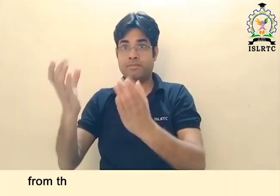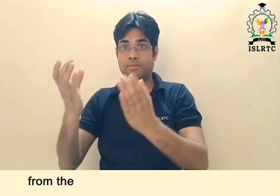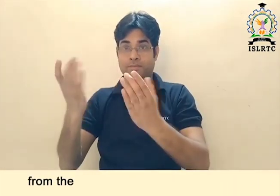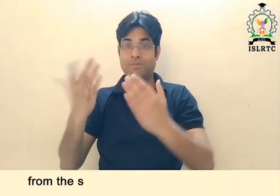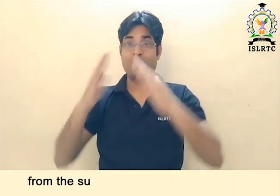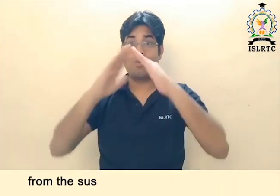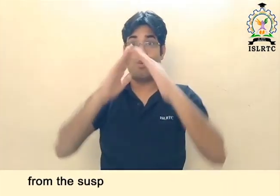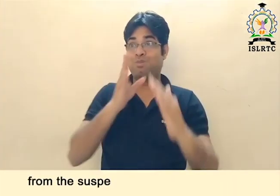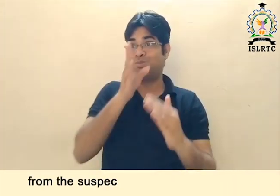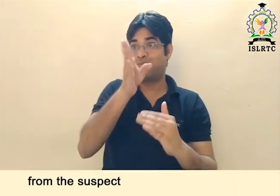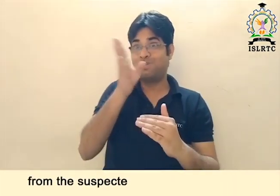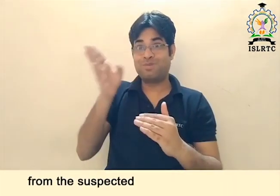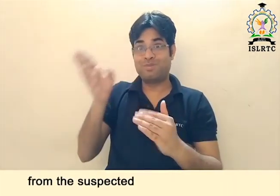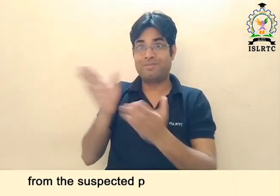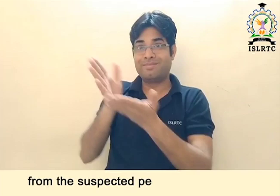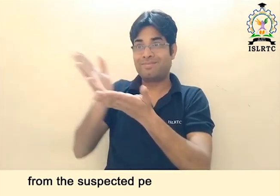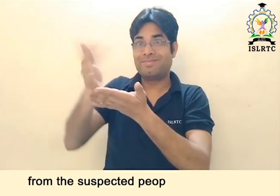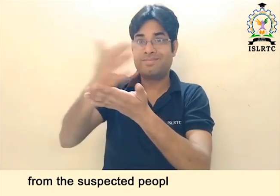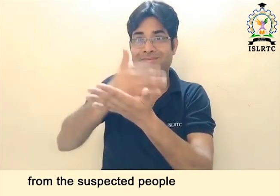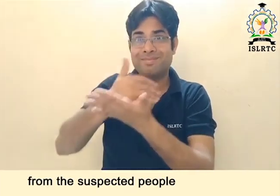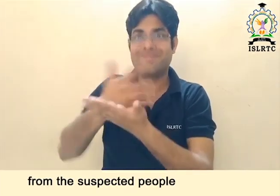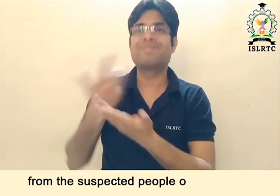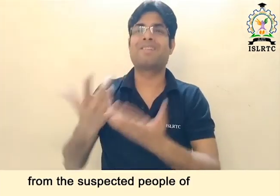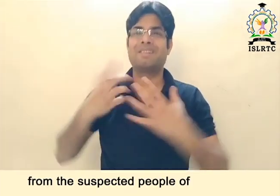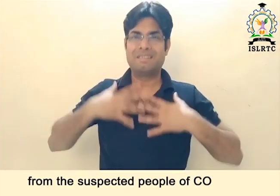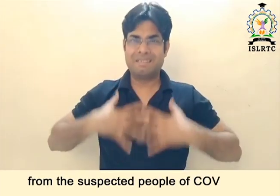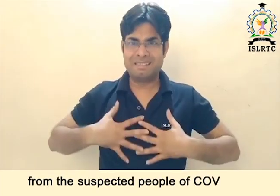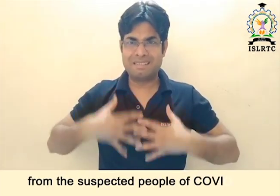from the suspected people of COVID 19,